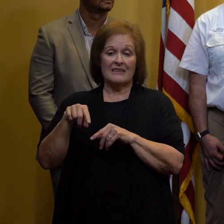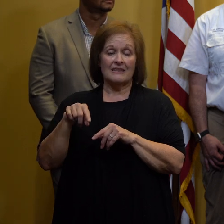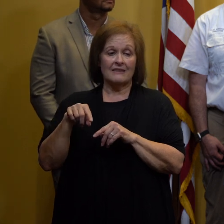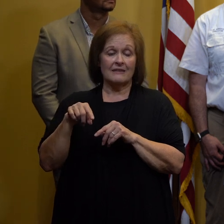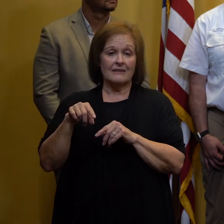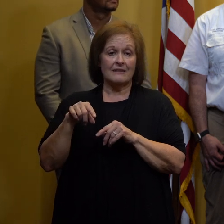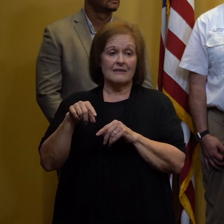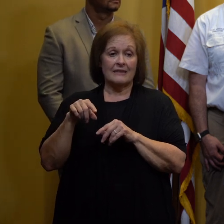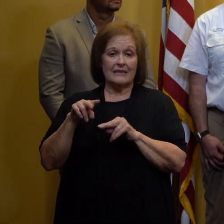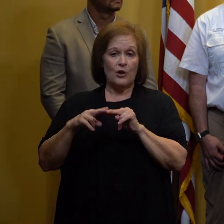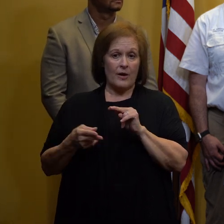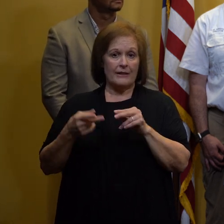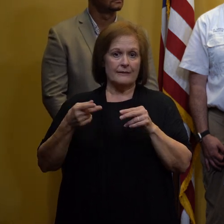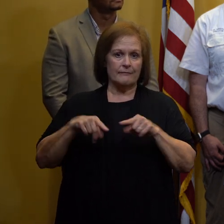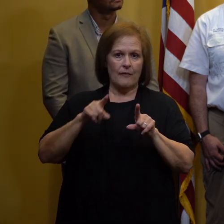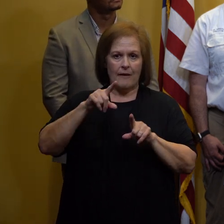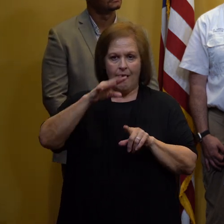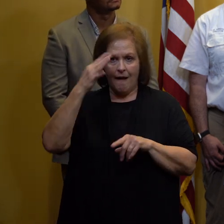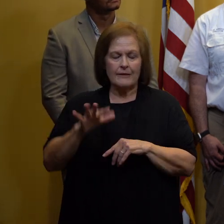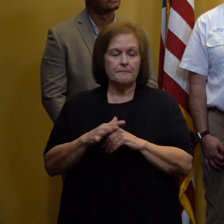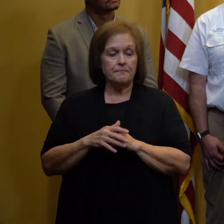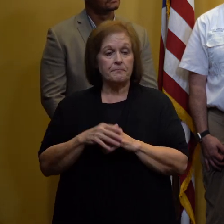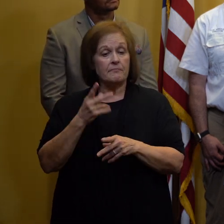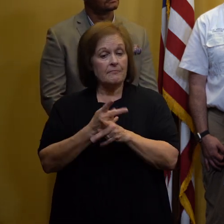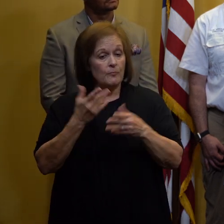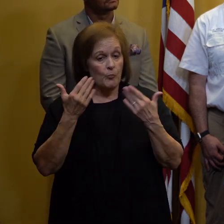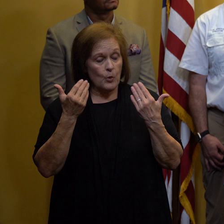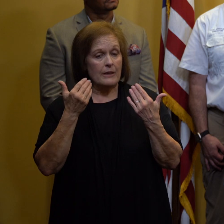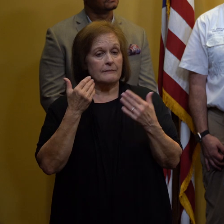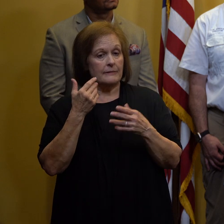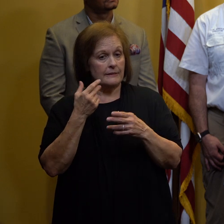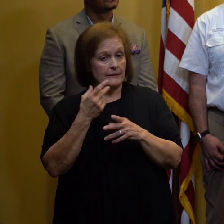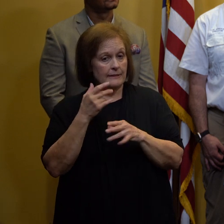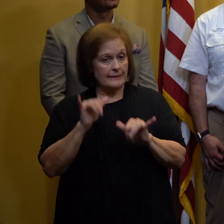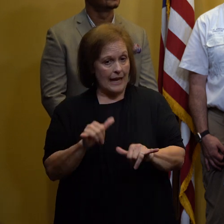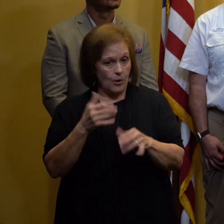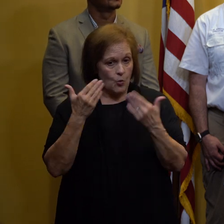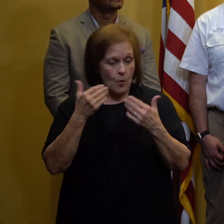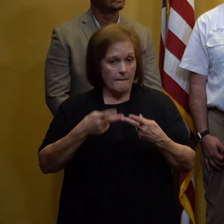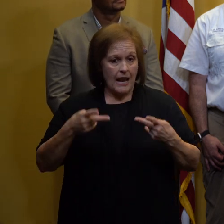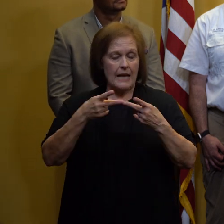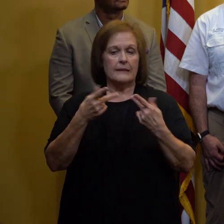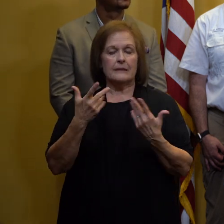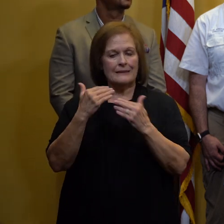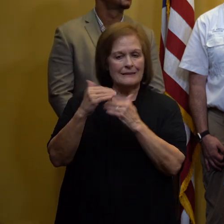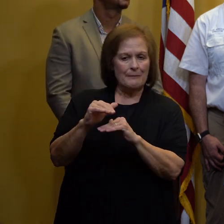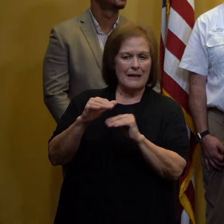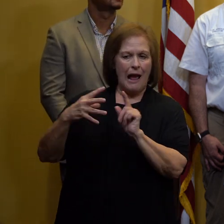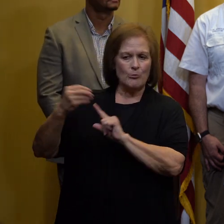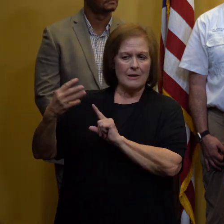decrease that when you're in the heat. Stay cool. Stay in a cool place if you're able to. Limit your strenuous outdoor